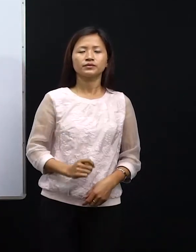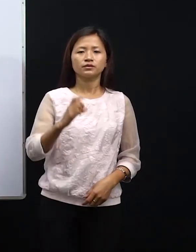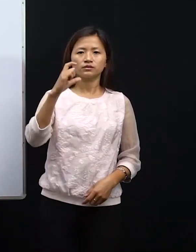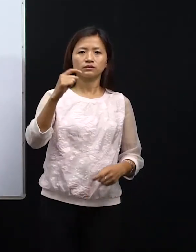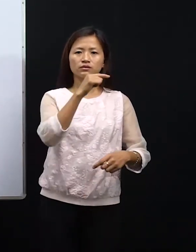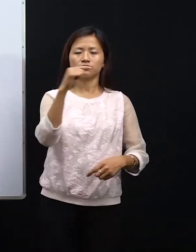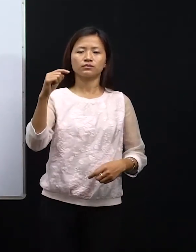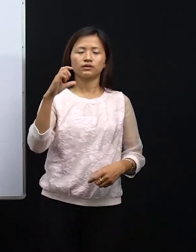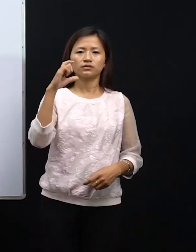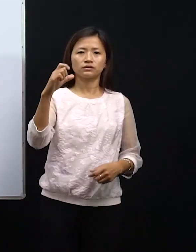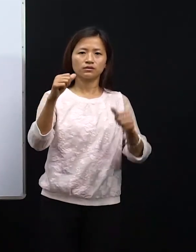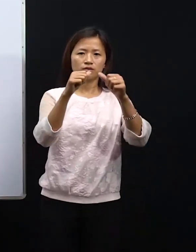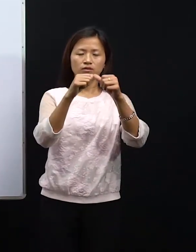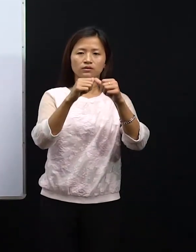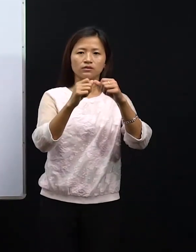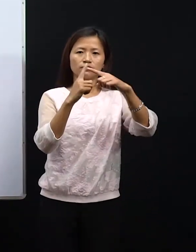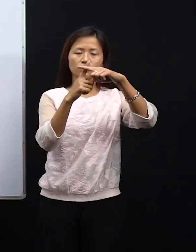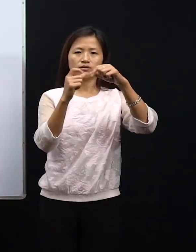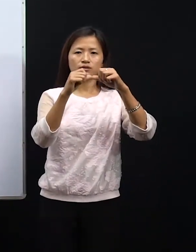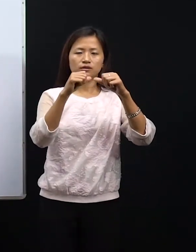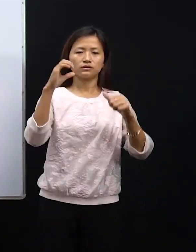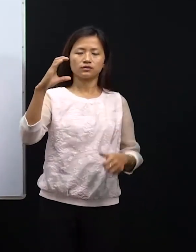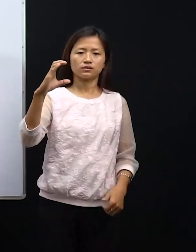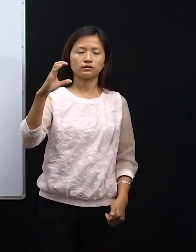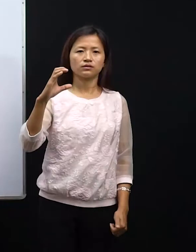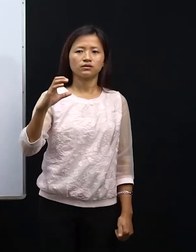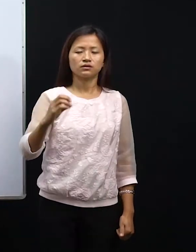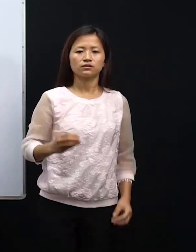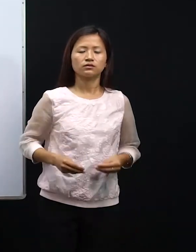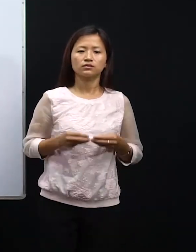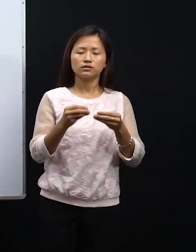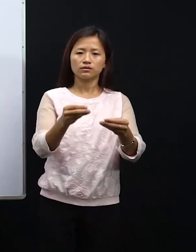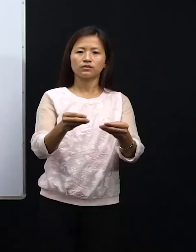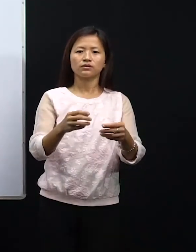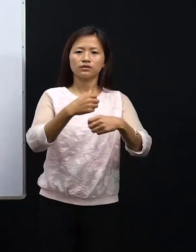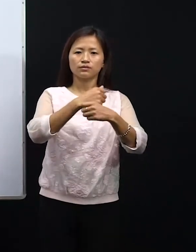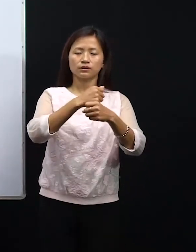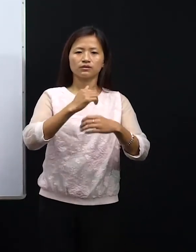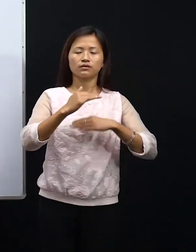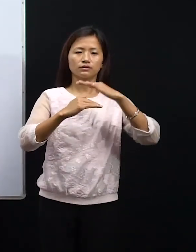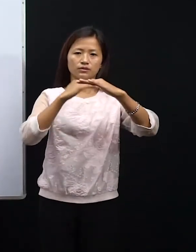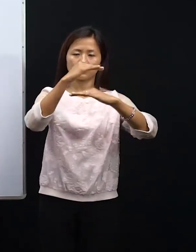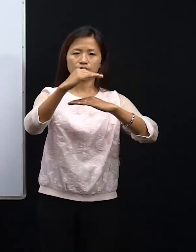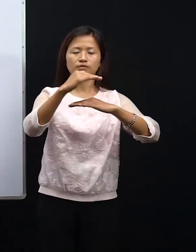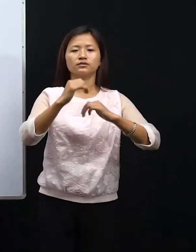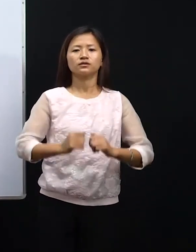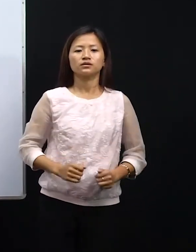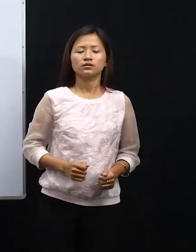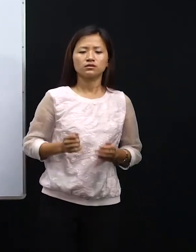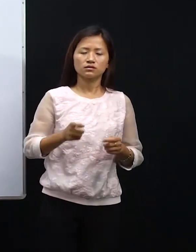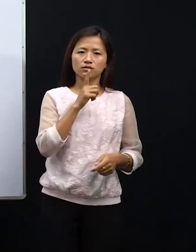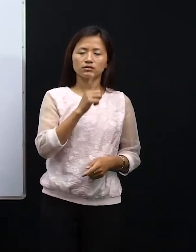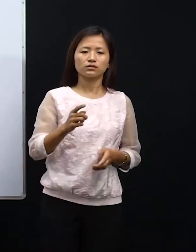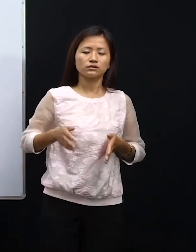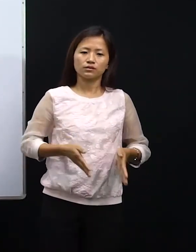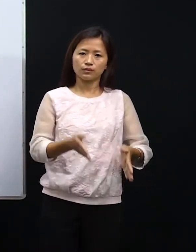C minus A plus AC. So here also you will have to make arrangements. You will have to arrange them in such a way